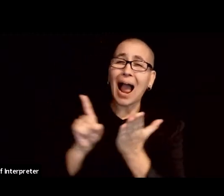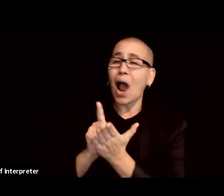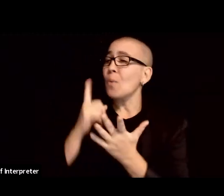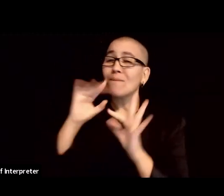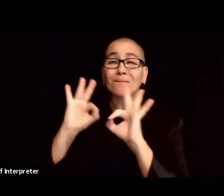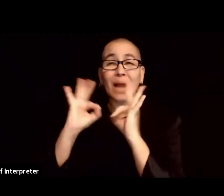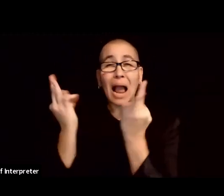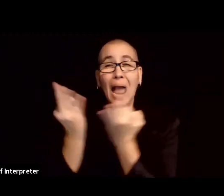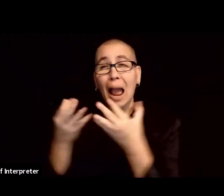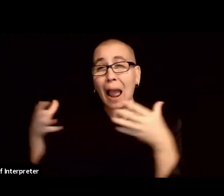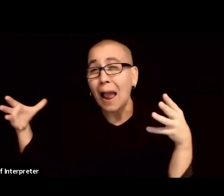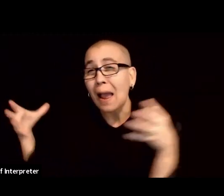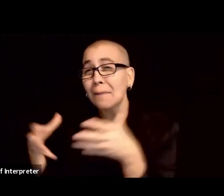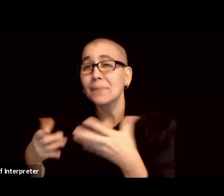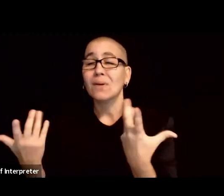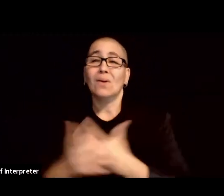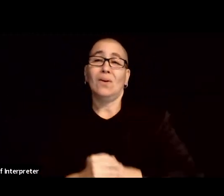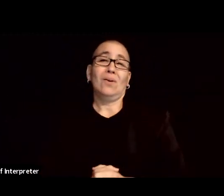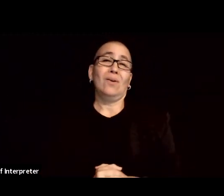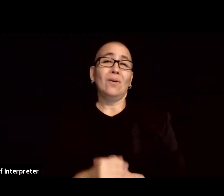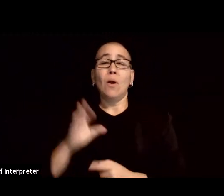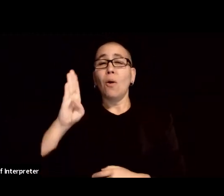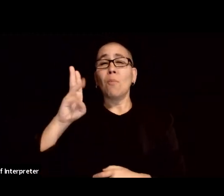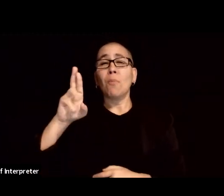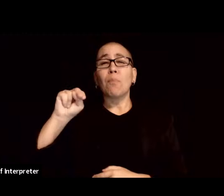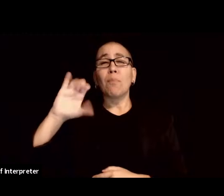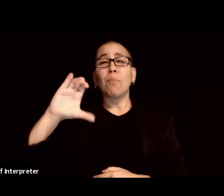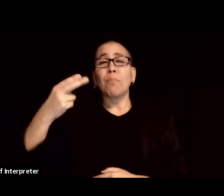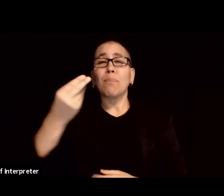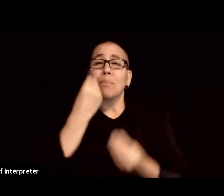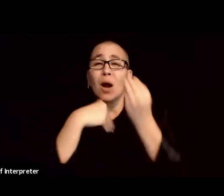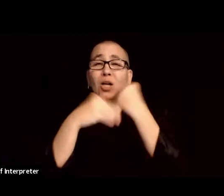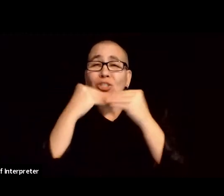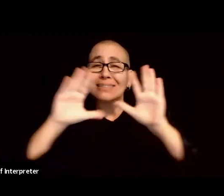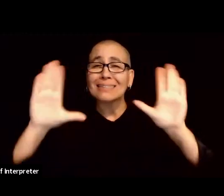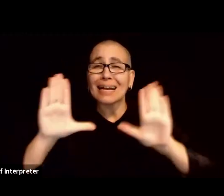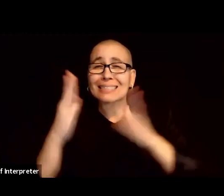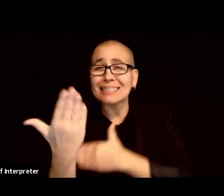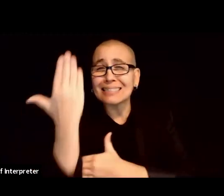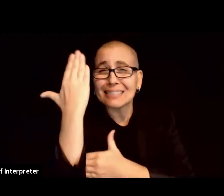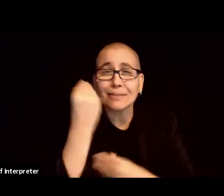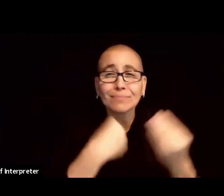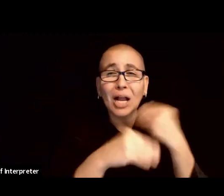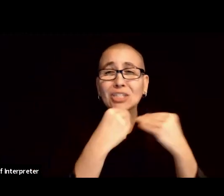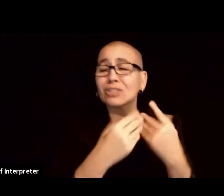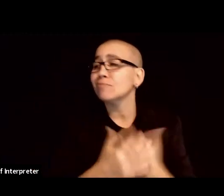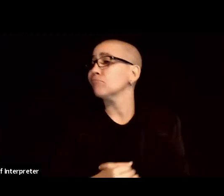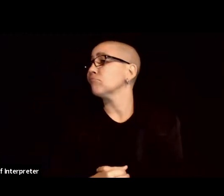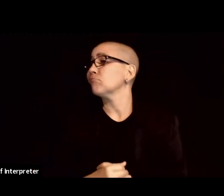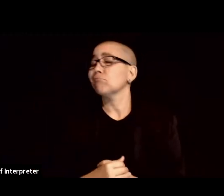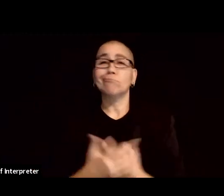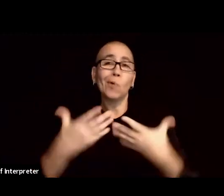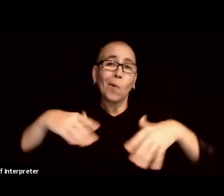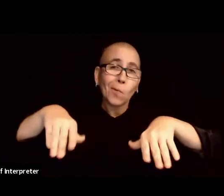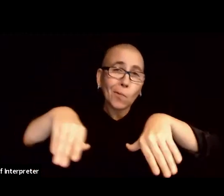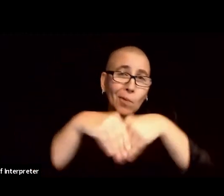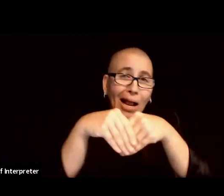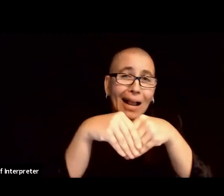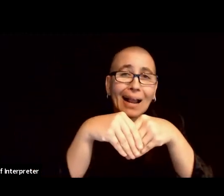few cousins, maybe some aunts and uncles. It's the weddings. Everybody really tries hard during this